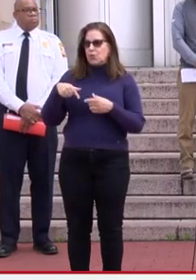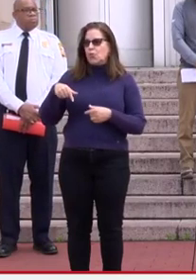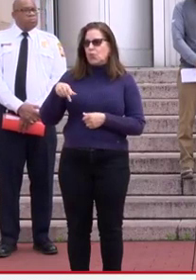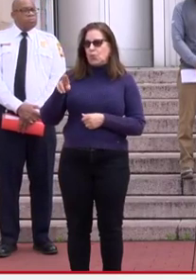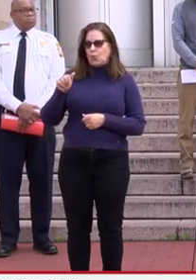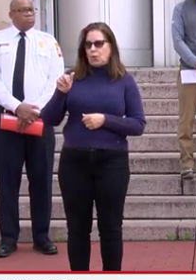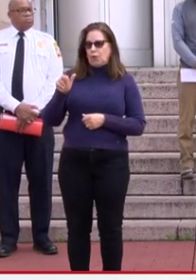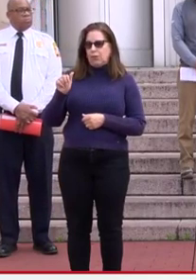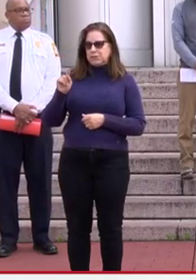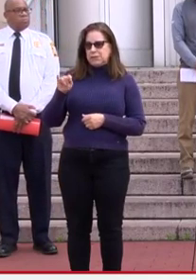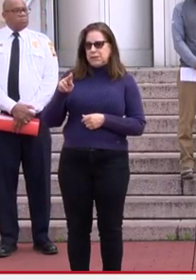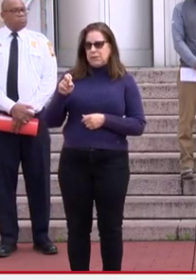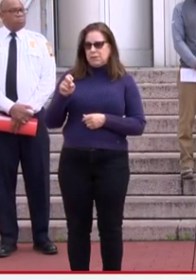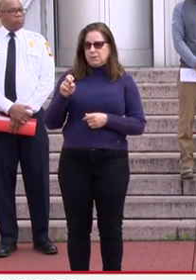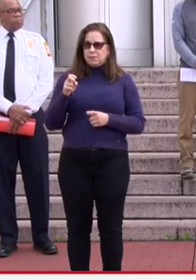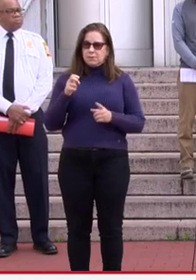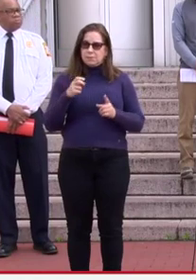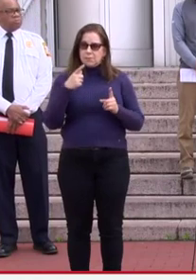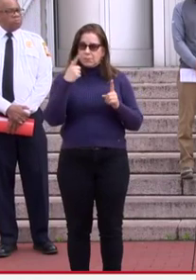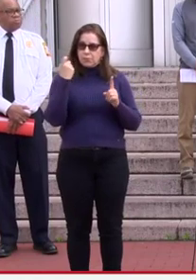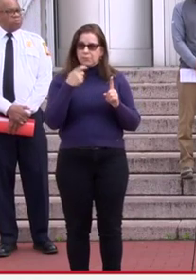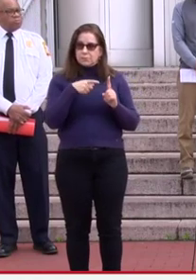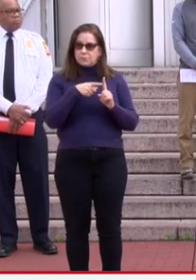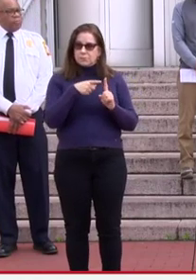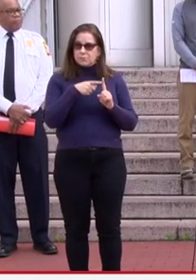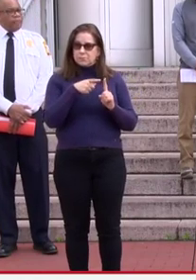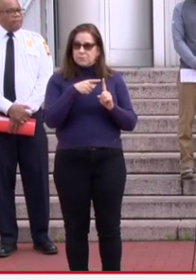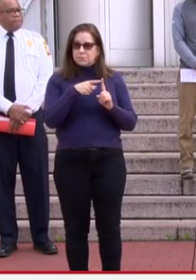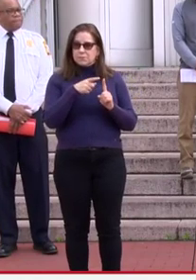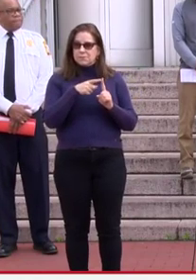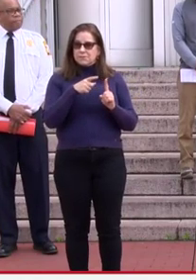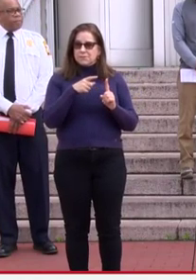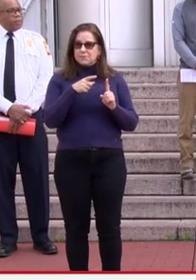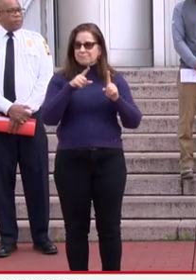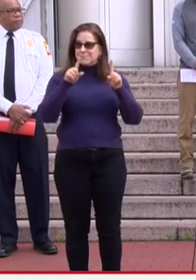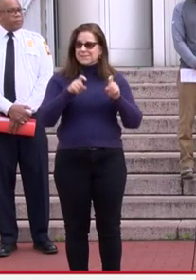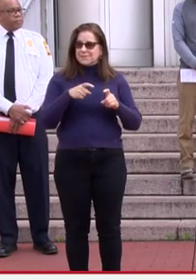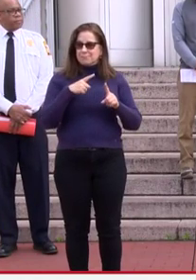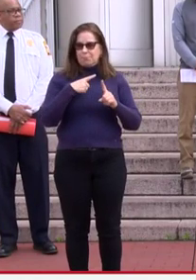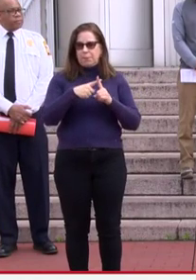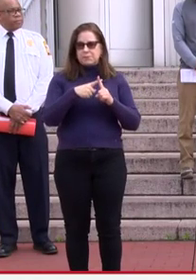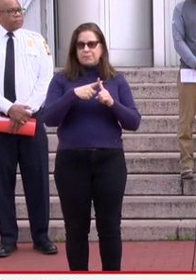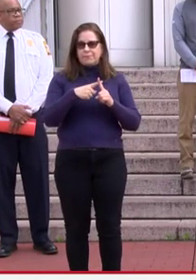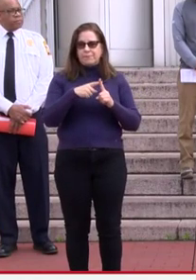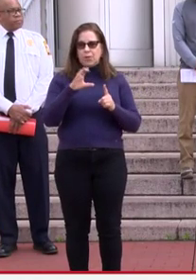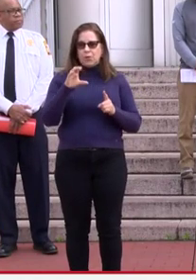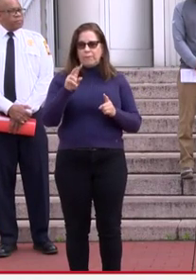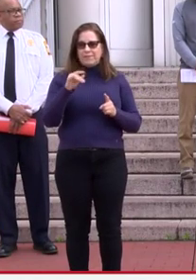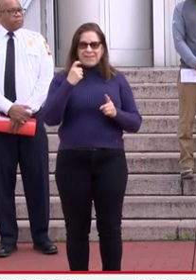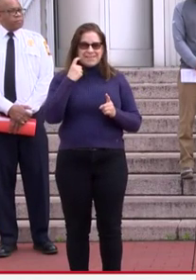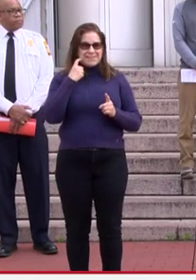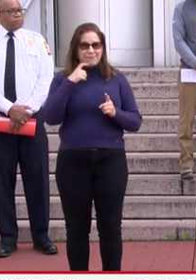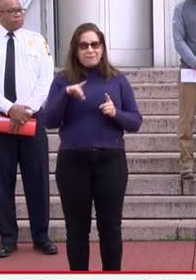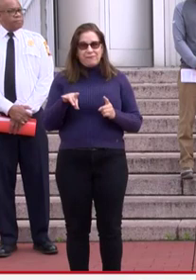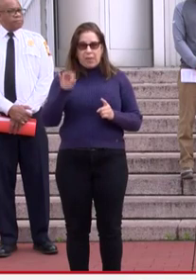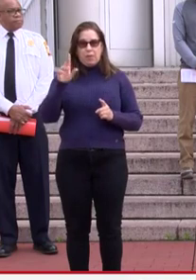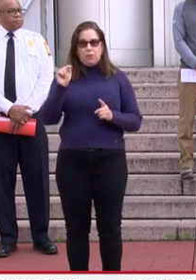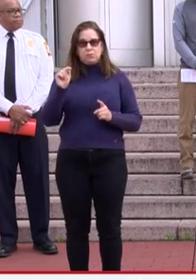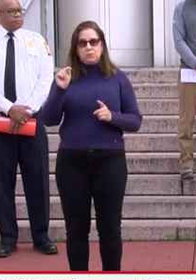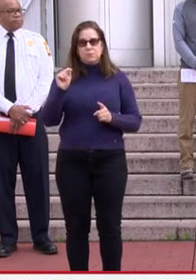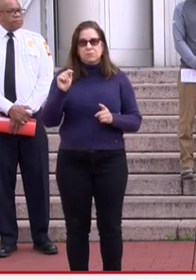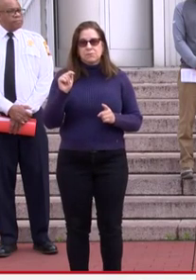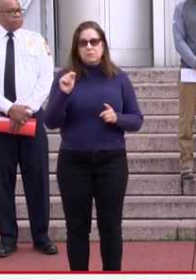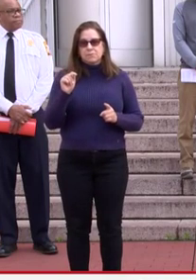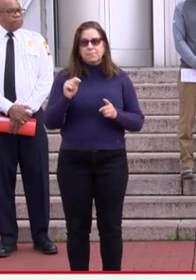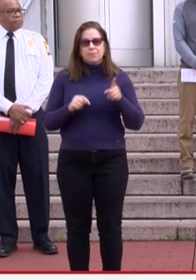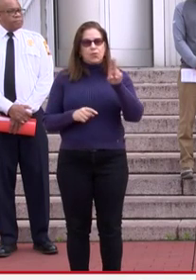Court had becoming a testing positive. We received notification from the U.S. Marshals of that and the Superior Court Chief